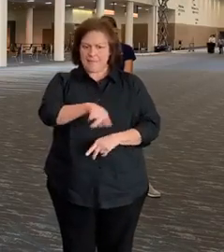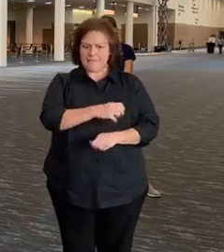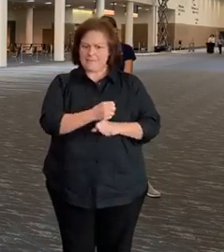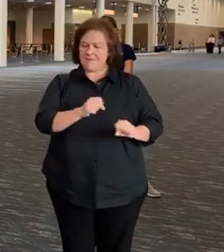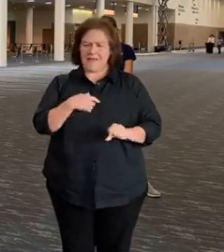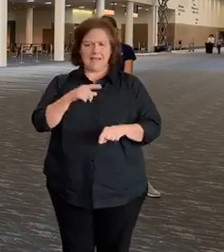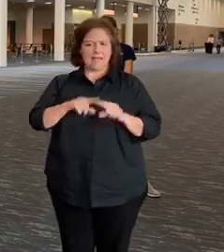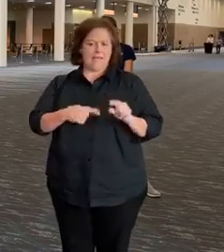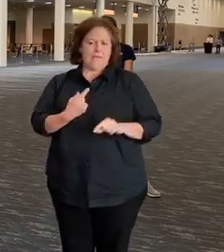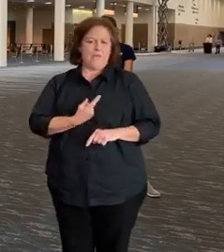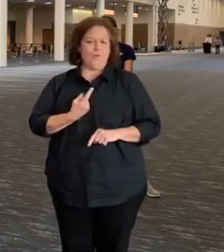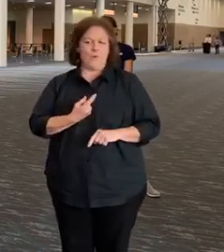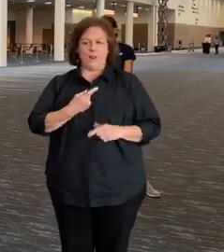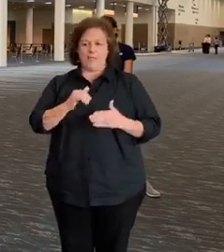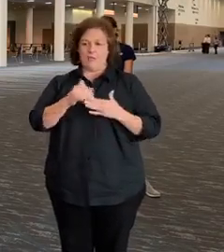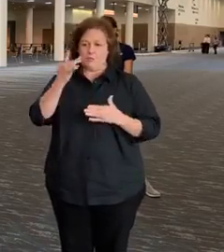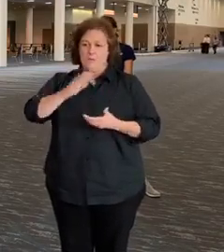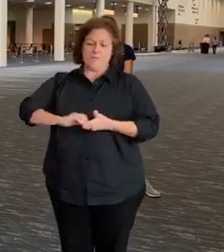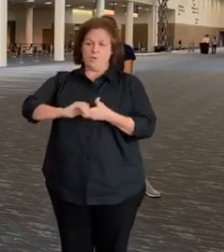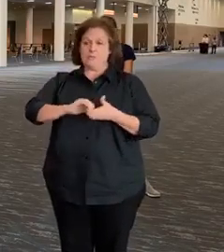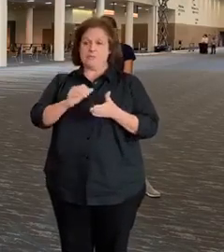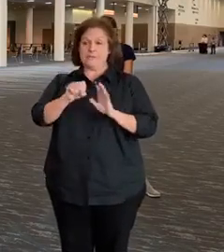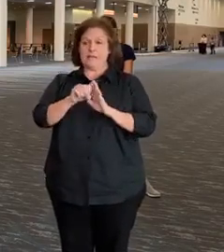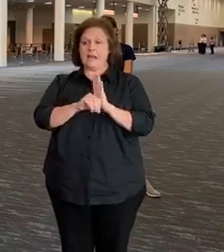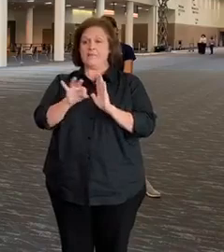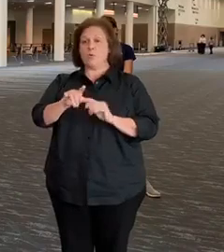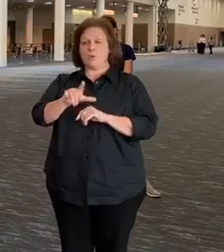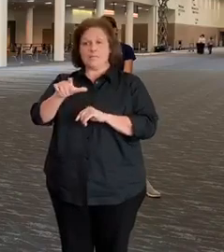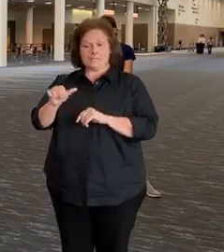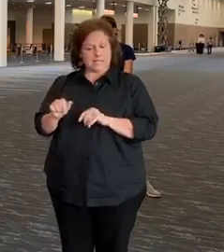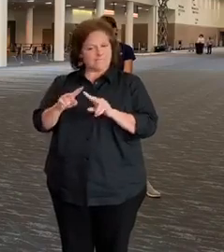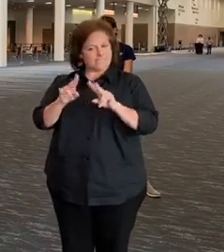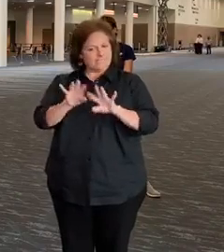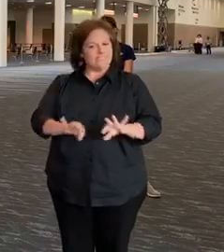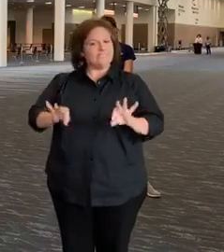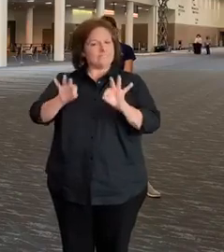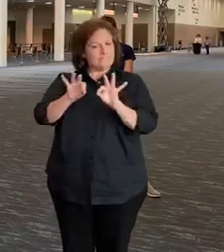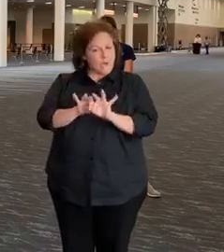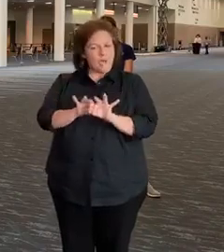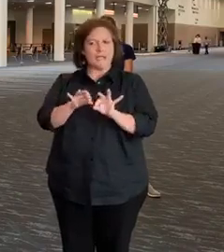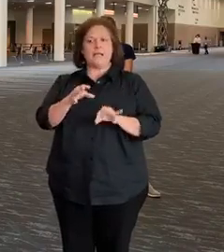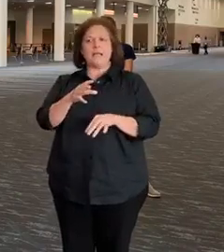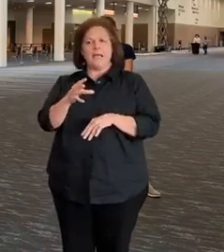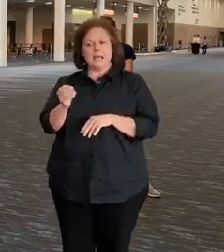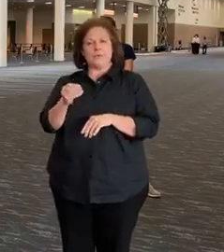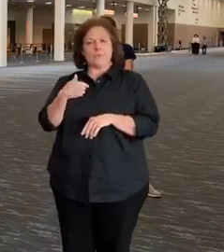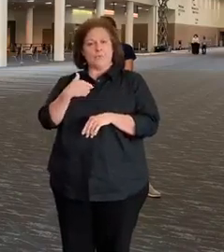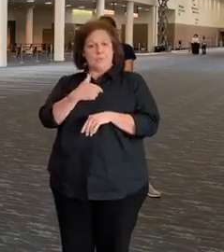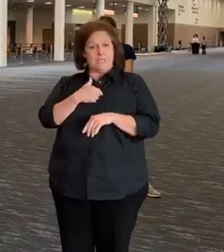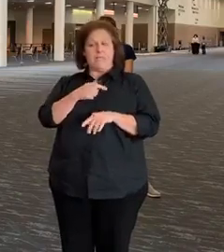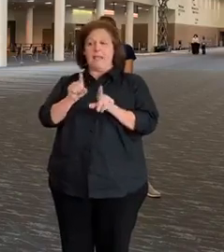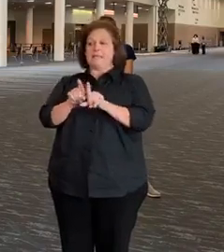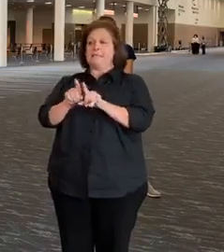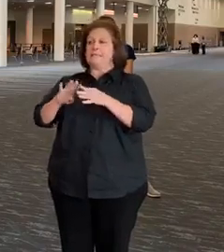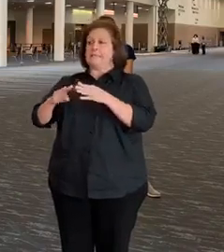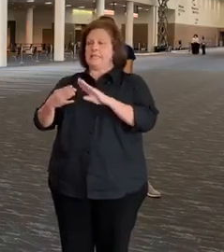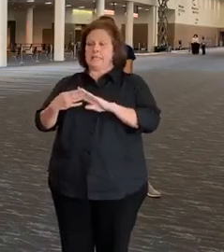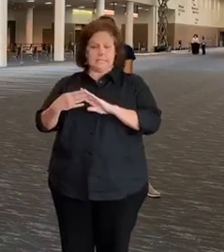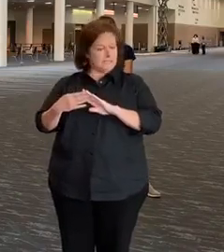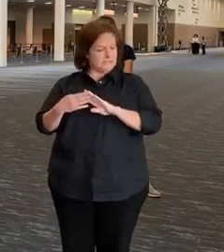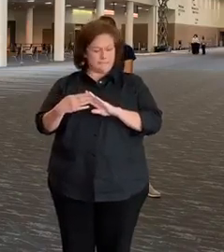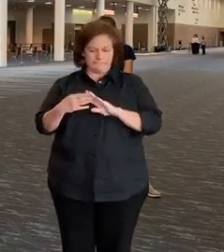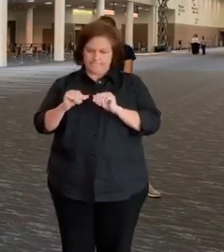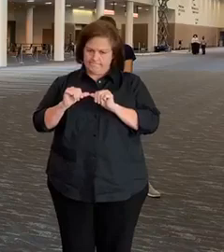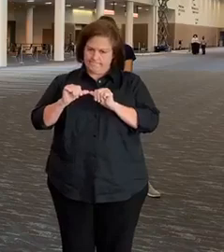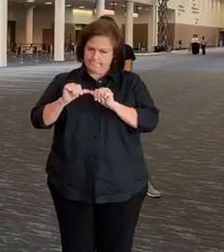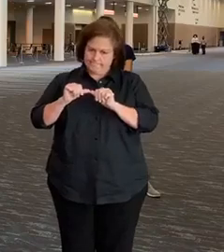alone. And this is why the partnership with the state of Louisiana is vital, and particularly as we as a city have stood